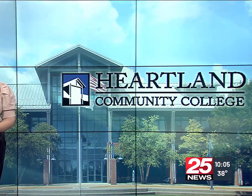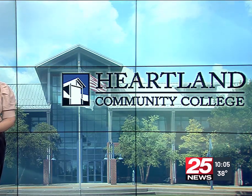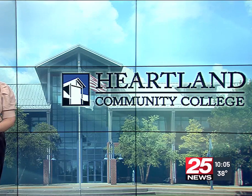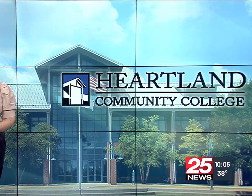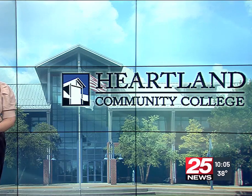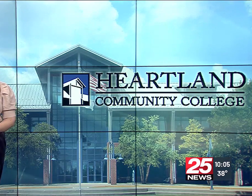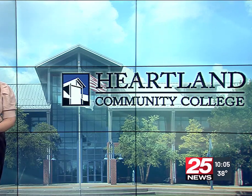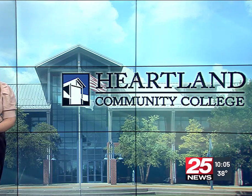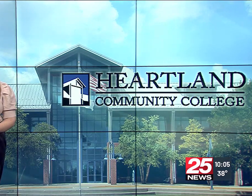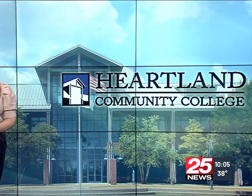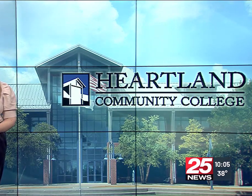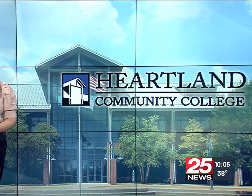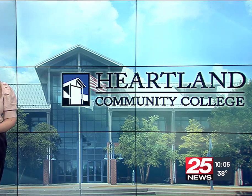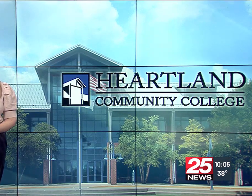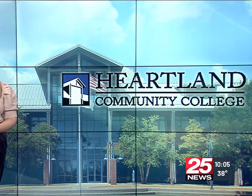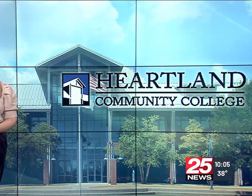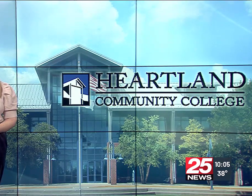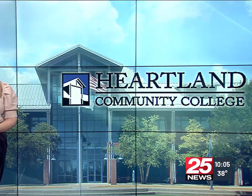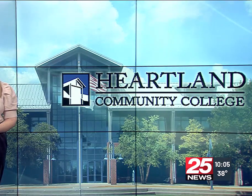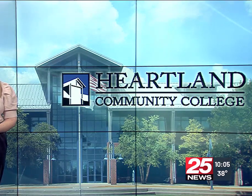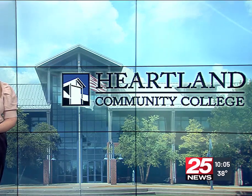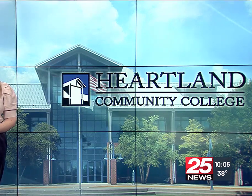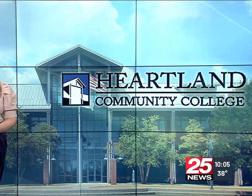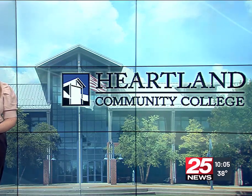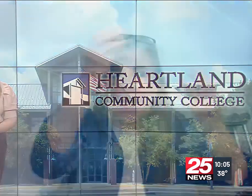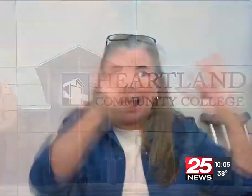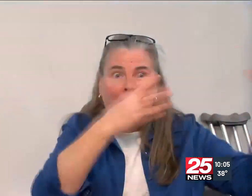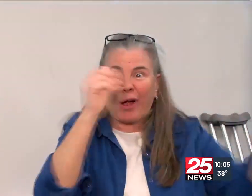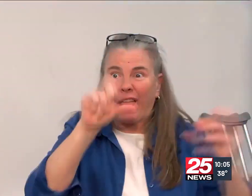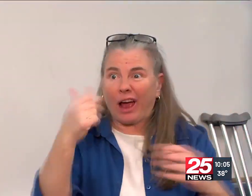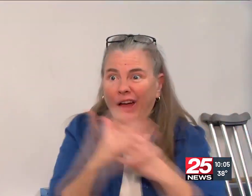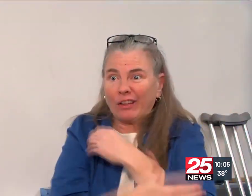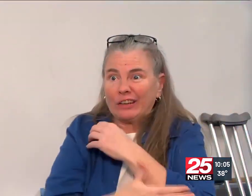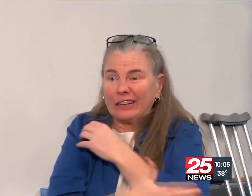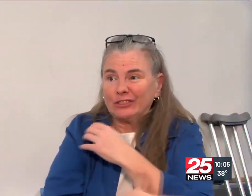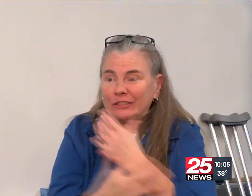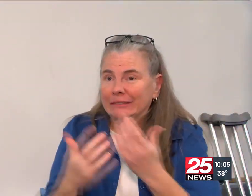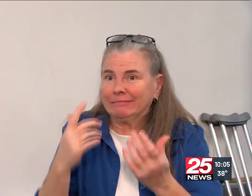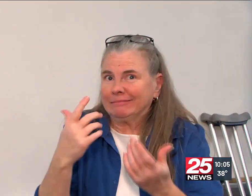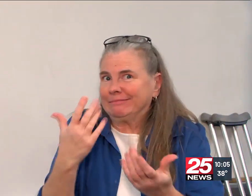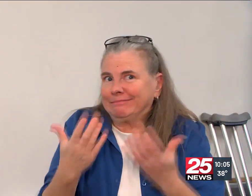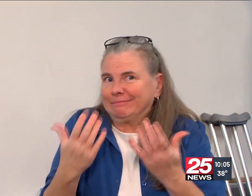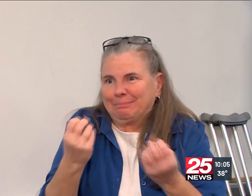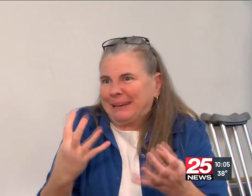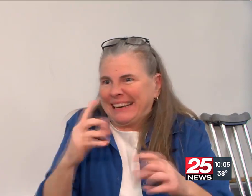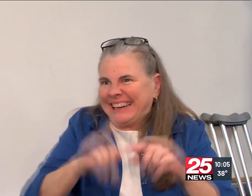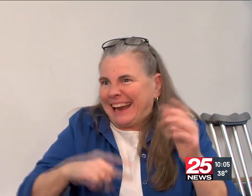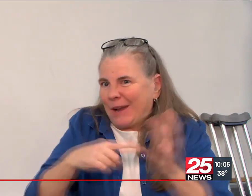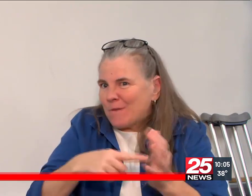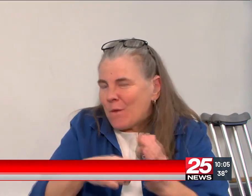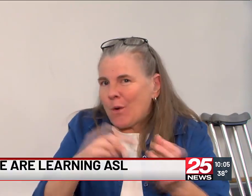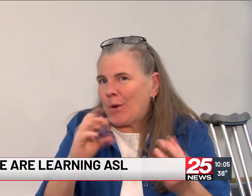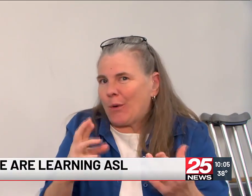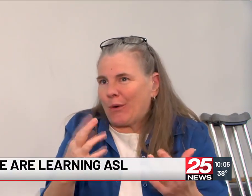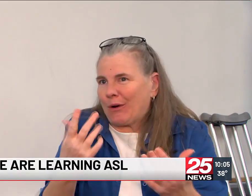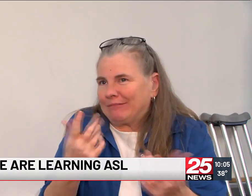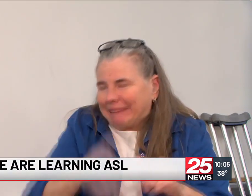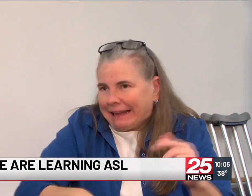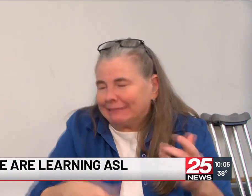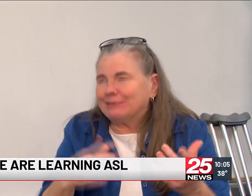make their community more accessible. We have fellow U.S. citizens that are deaf everywhere, you